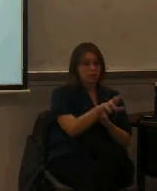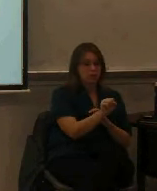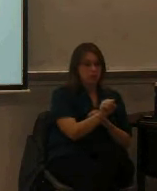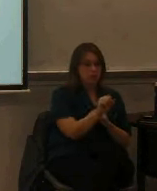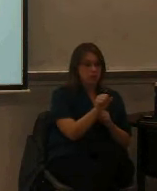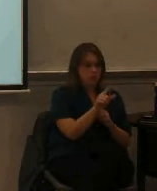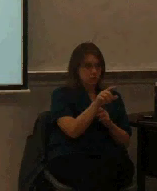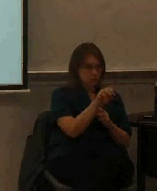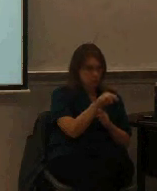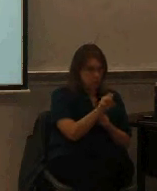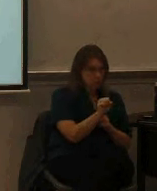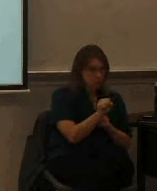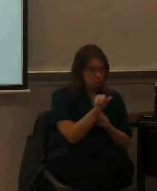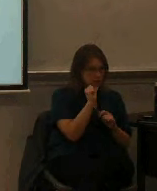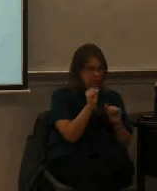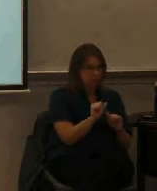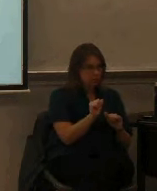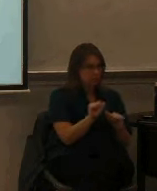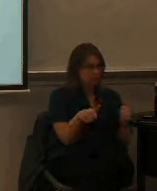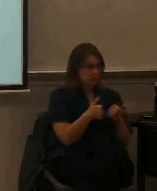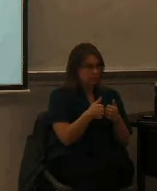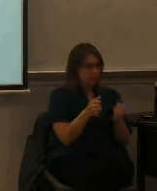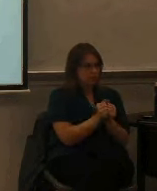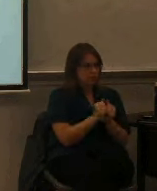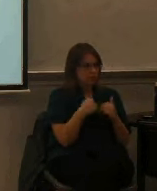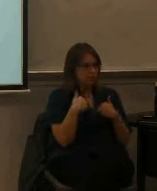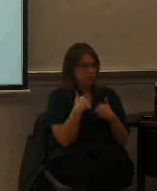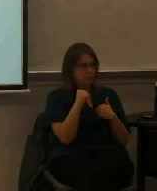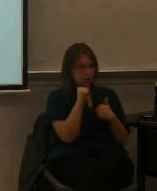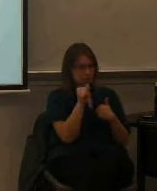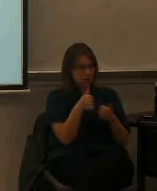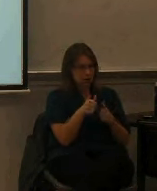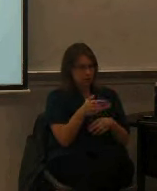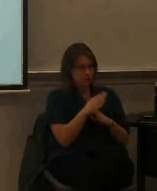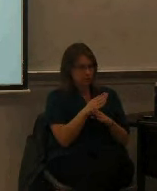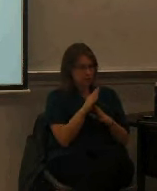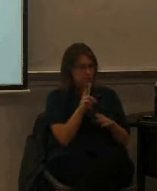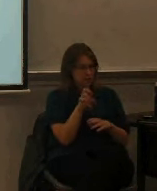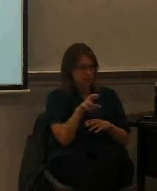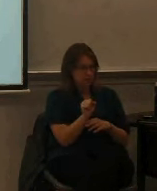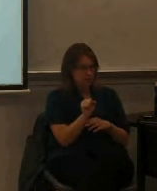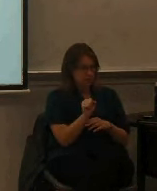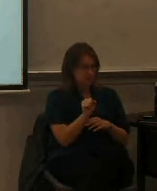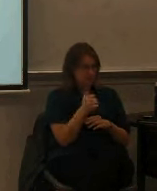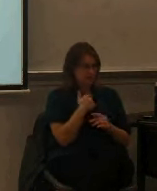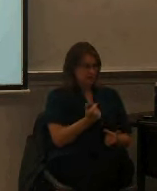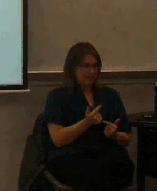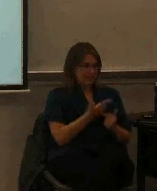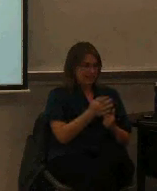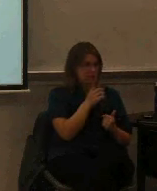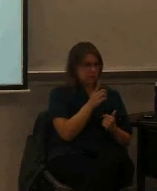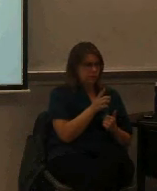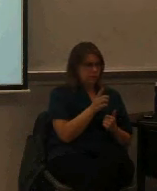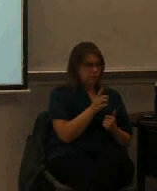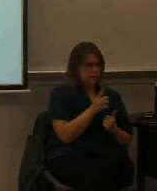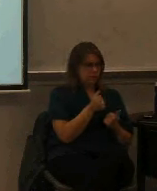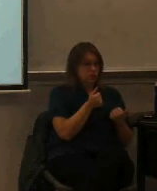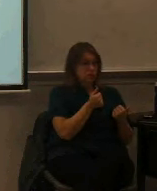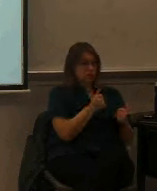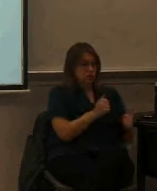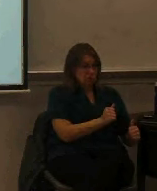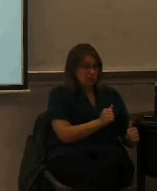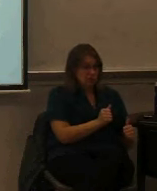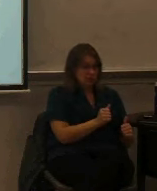with the species that are not resistant to the viruses. And so we have organisms that are basically trying